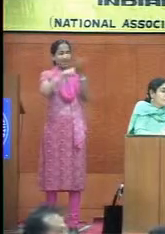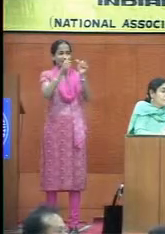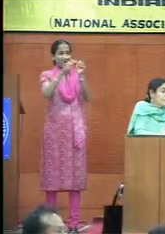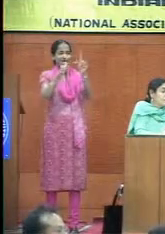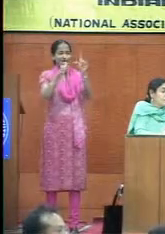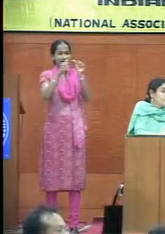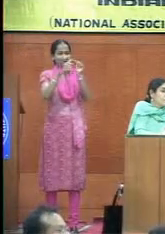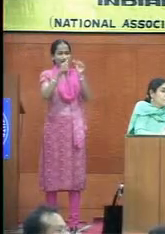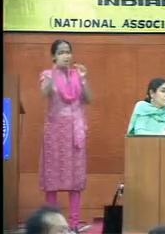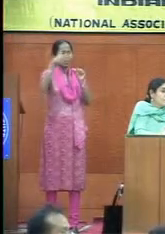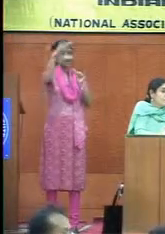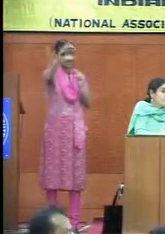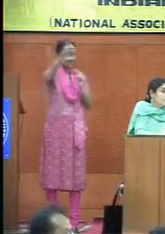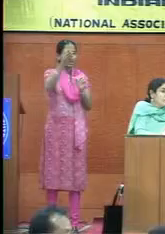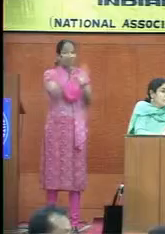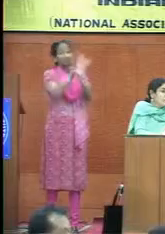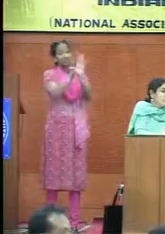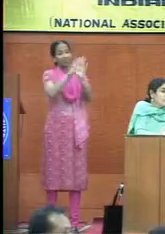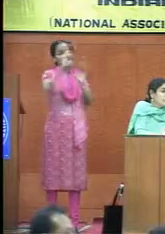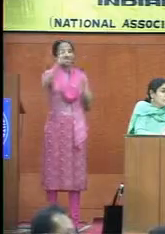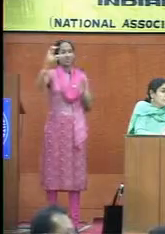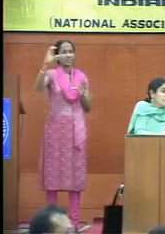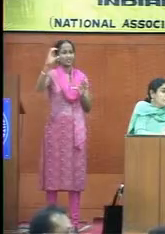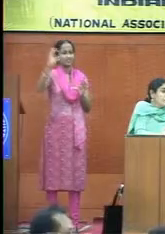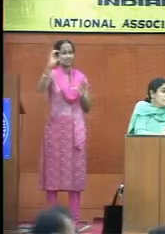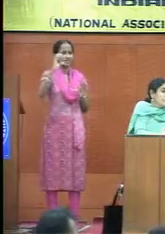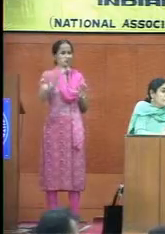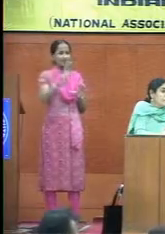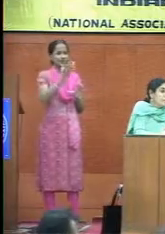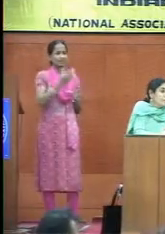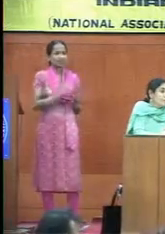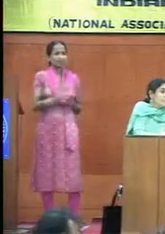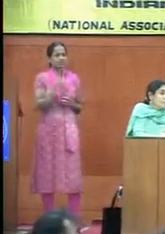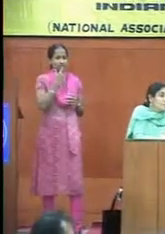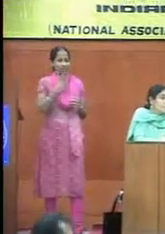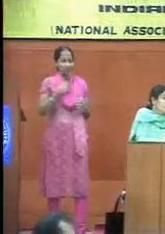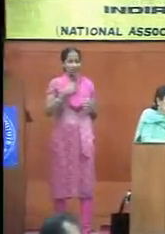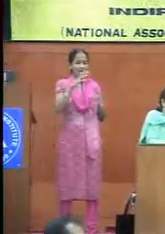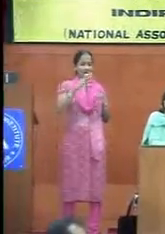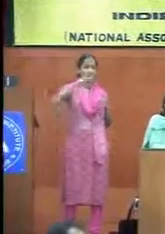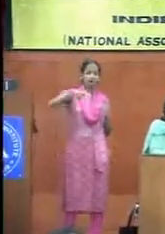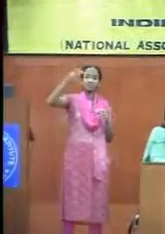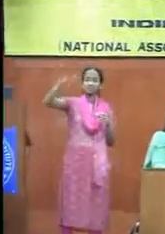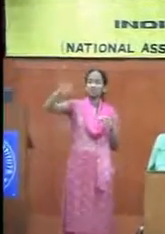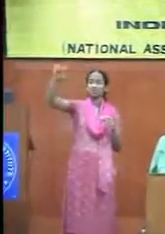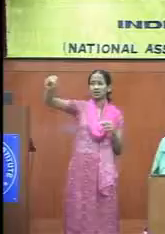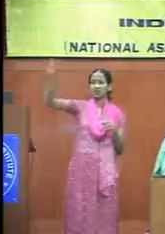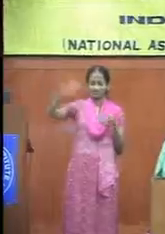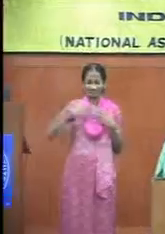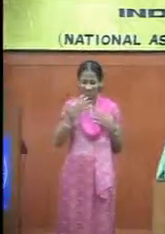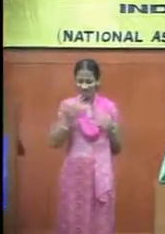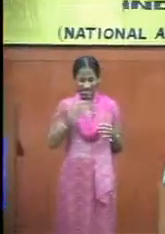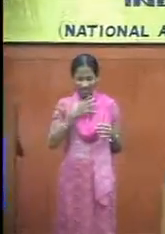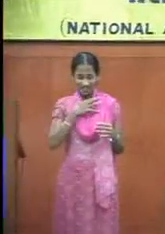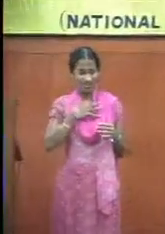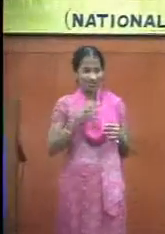now, you're aware that the earlier commissioner actually said, why should I meet with a jumping man, dancing man and stuff like that, in a very derogatory